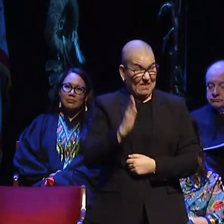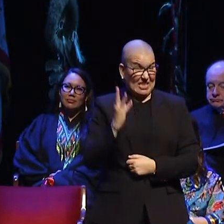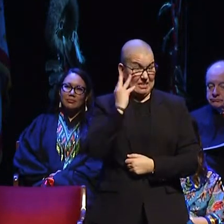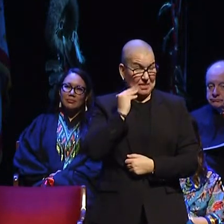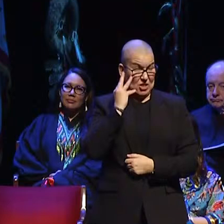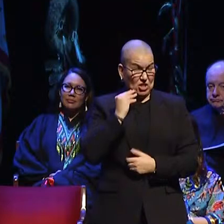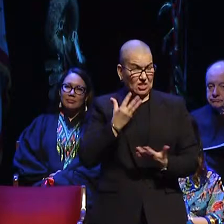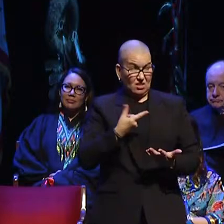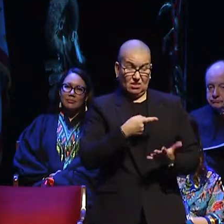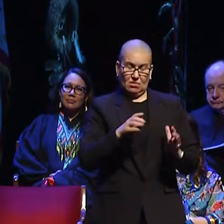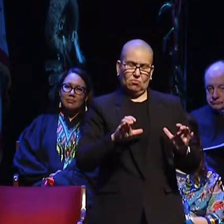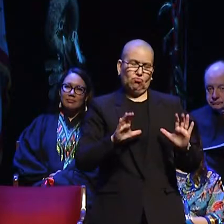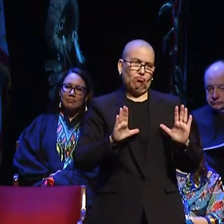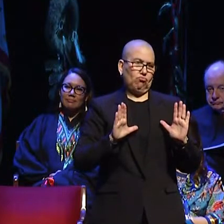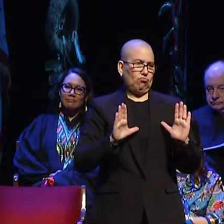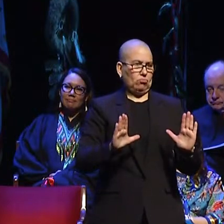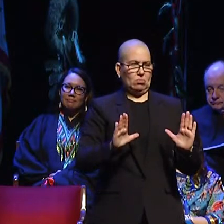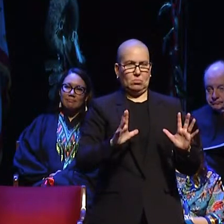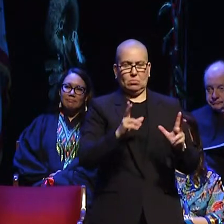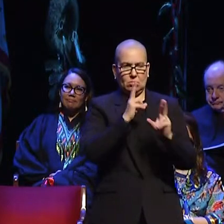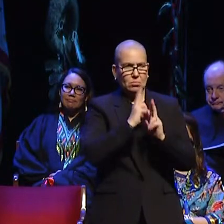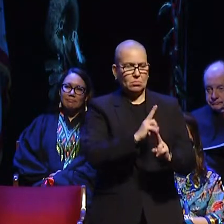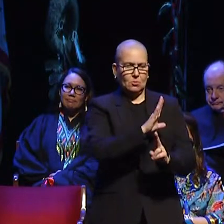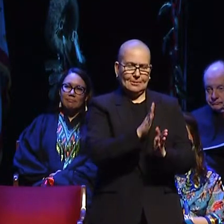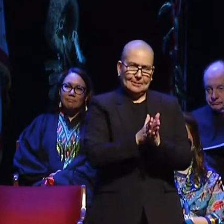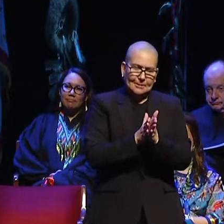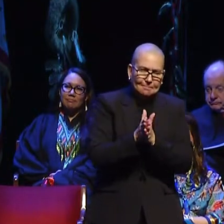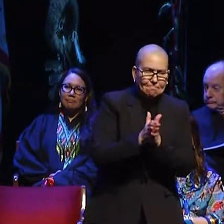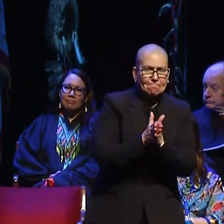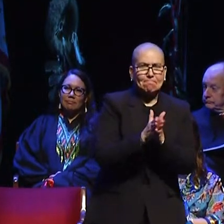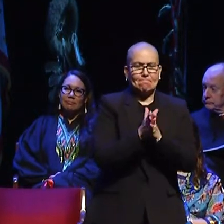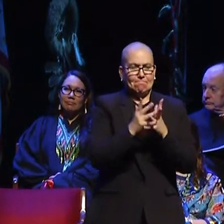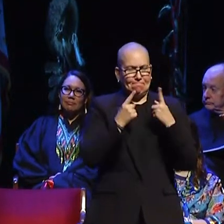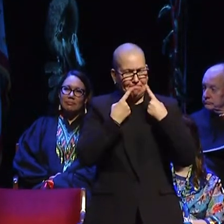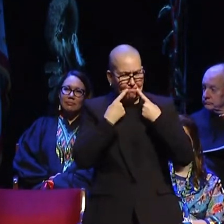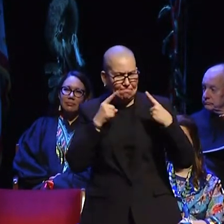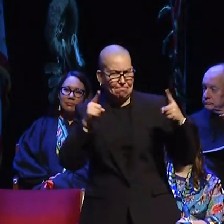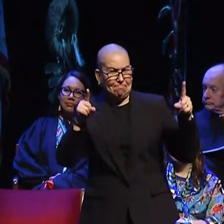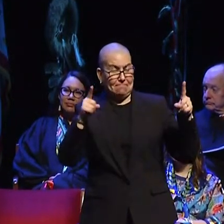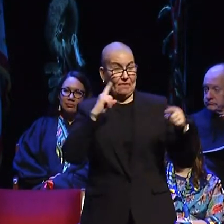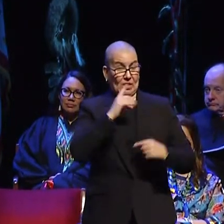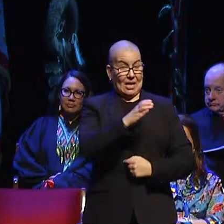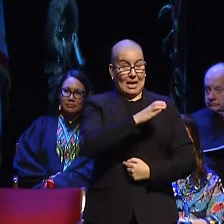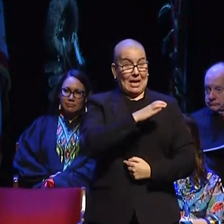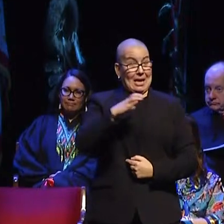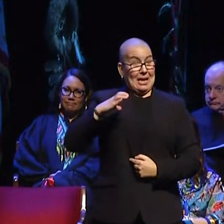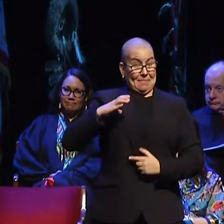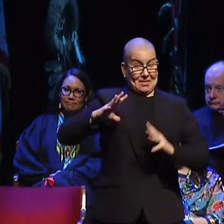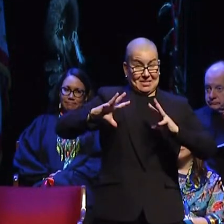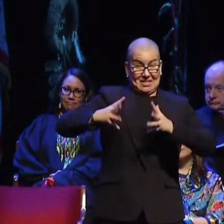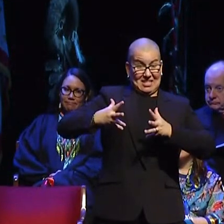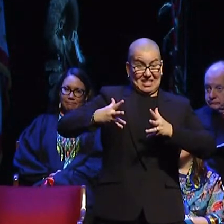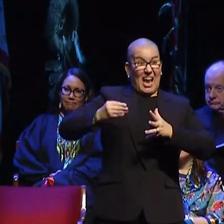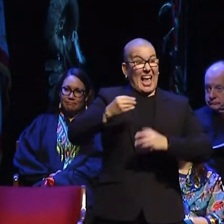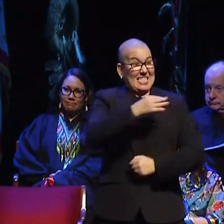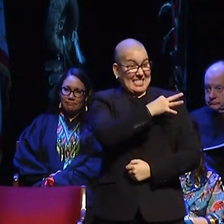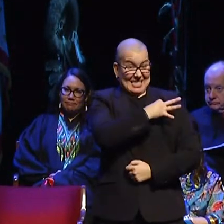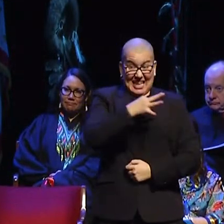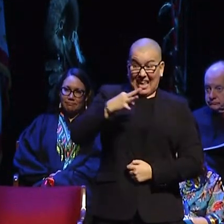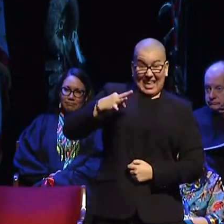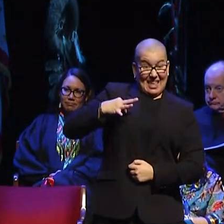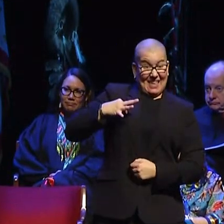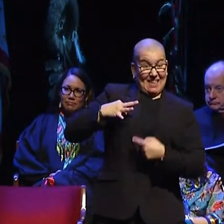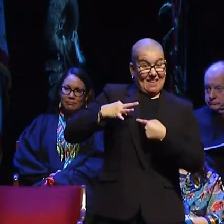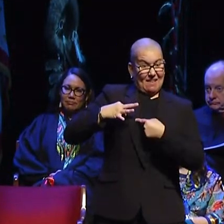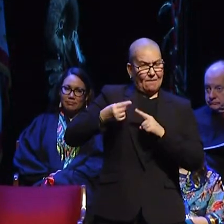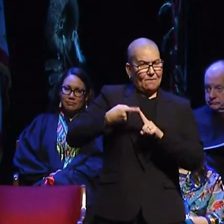great dignity and with great passion and with great success. So to my cabinet and to the staff, on behalf of myself and a